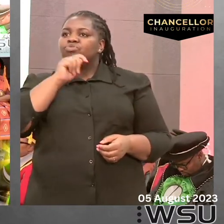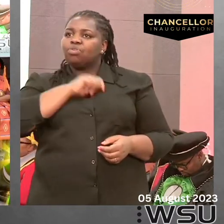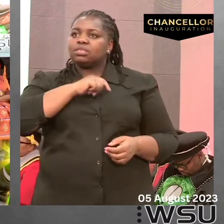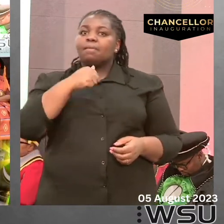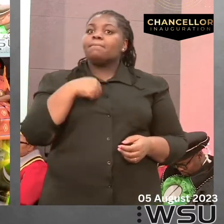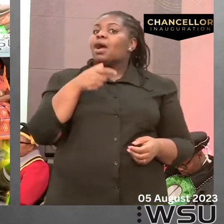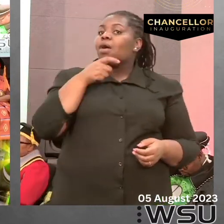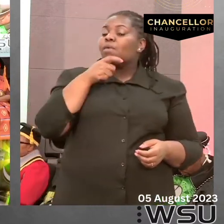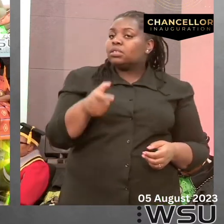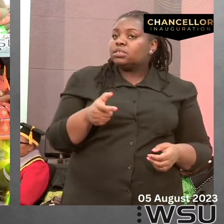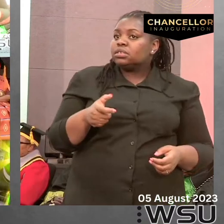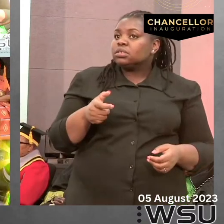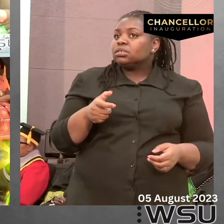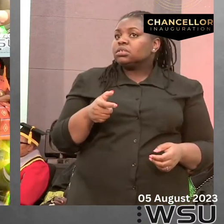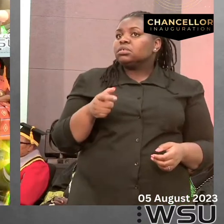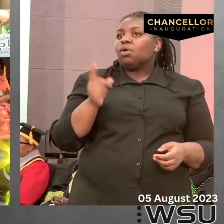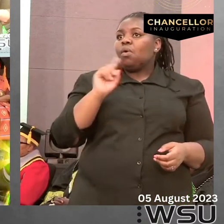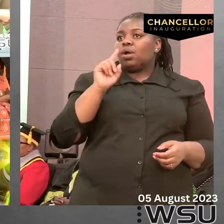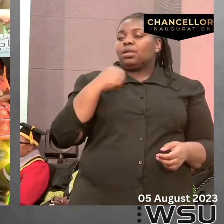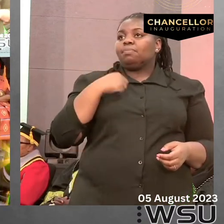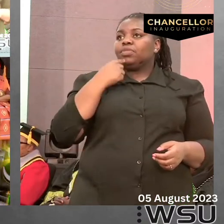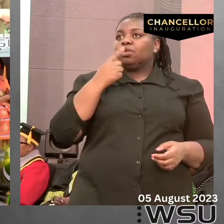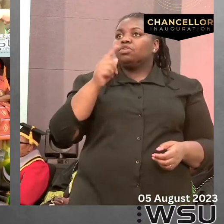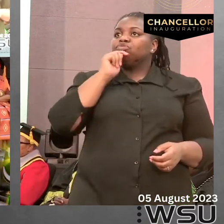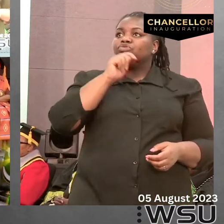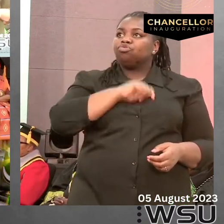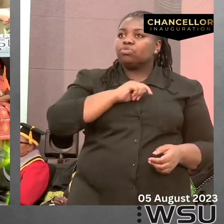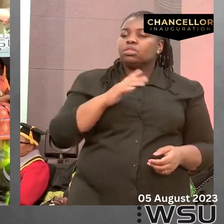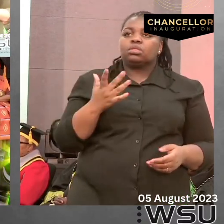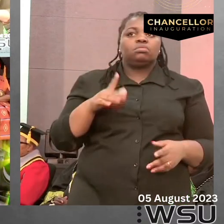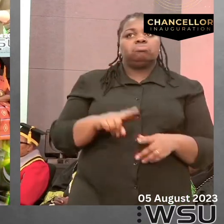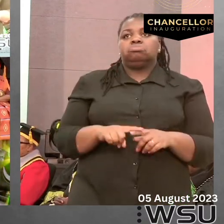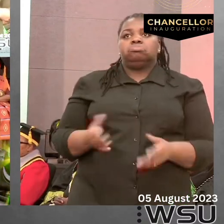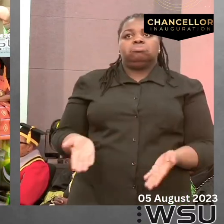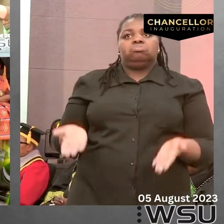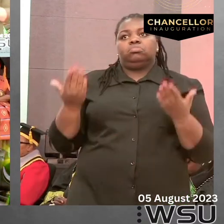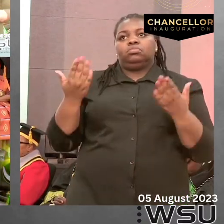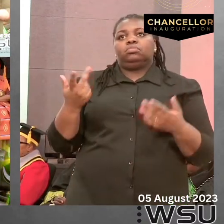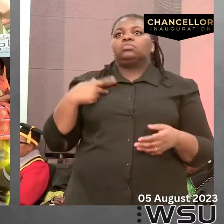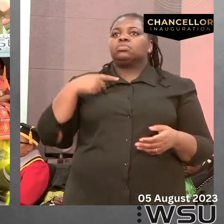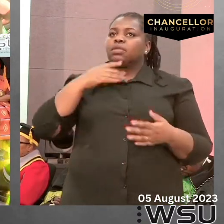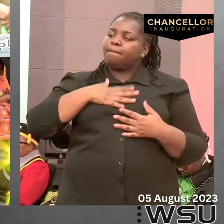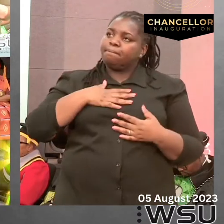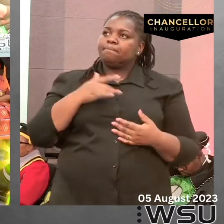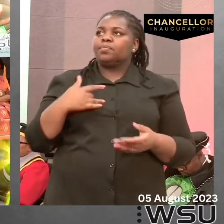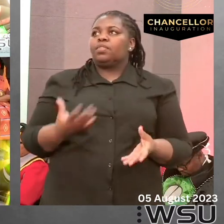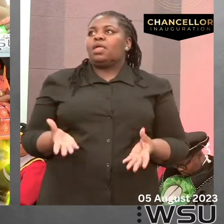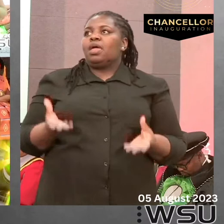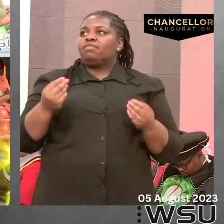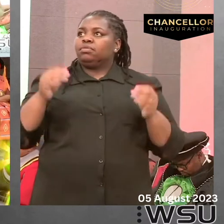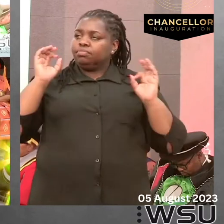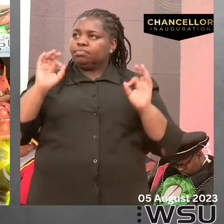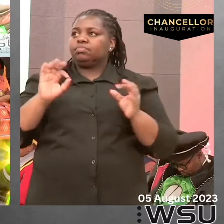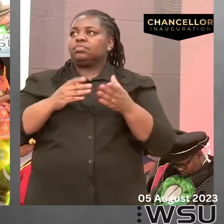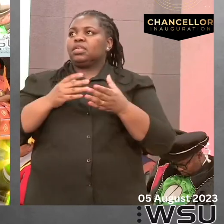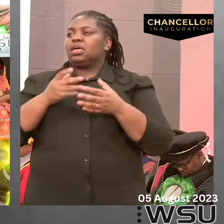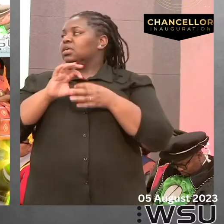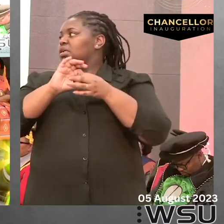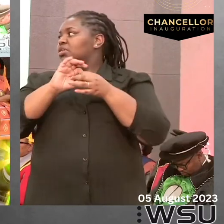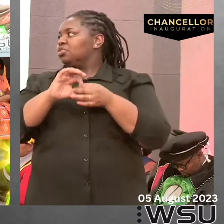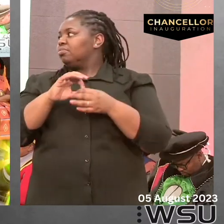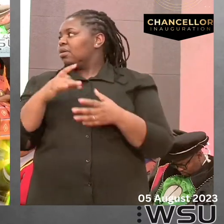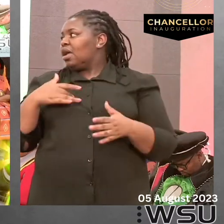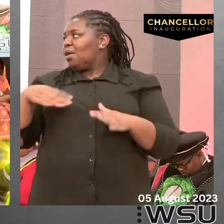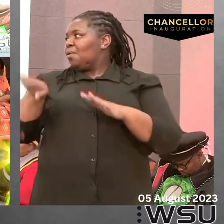my words, that really what I'm telling you is the truth, is up to you. I'm pleased that we had an excellent relationship. I was pleased